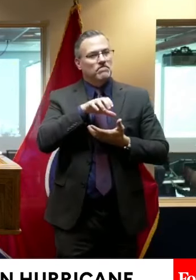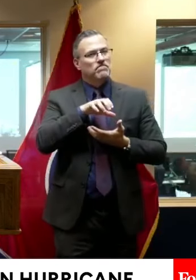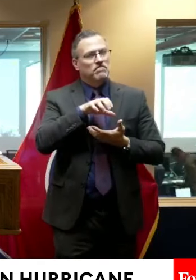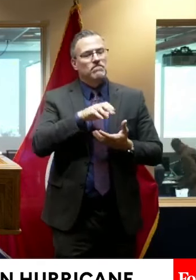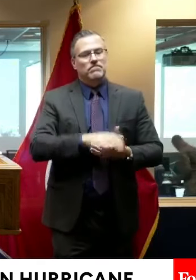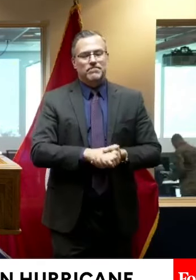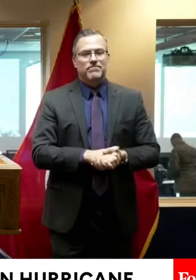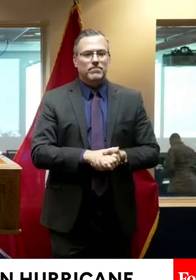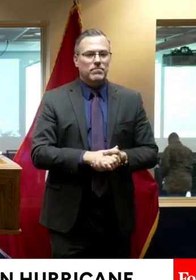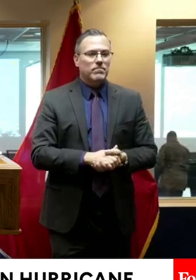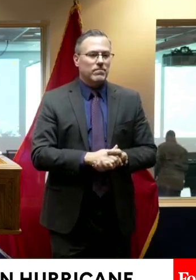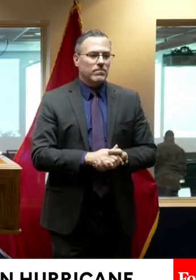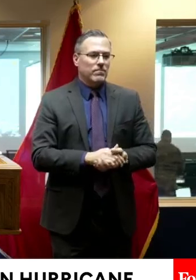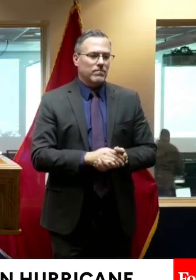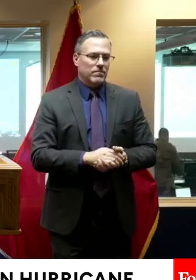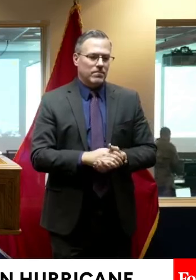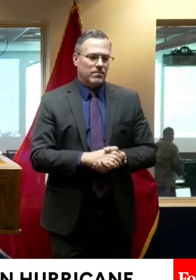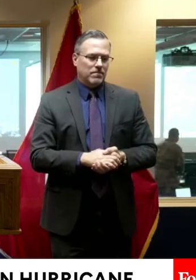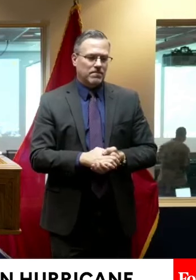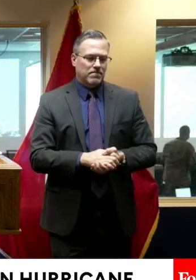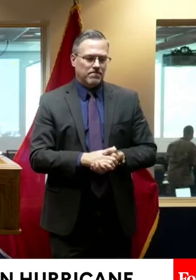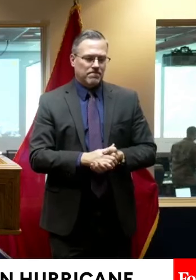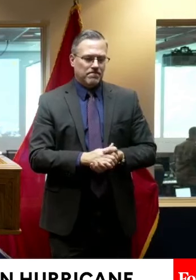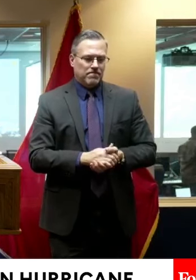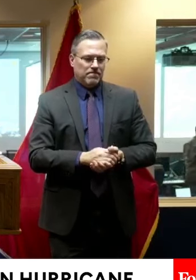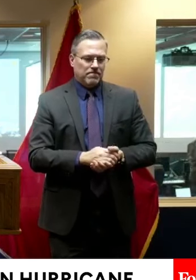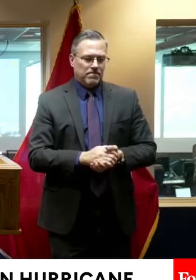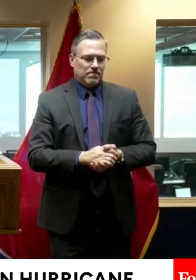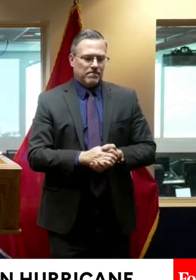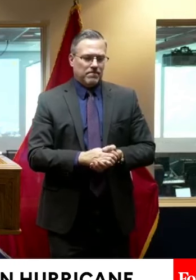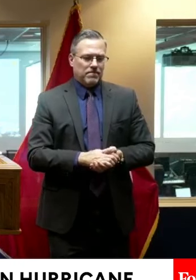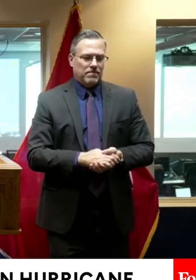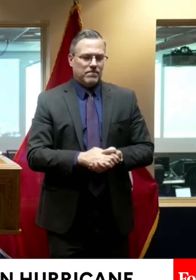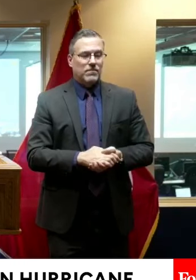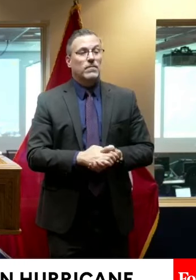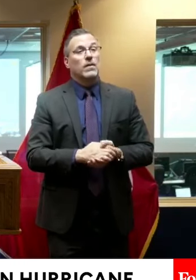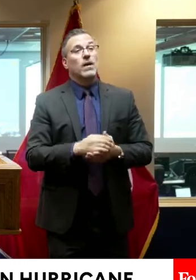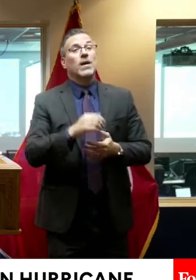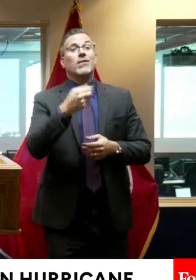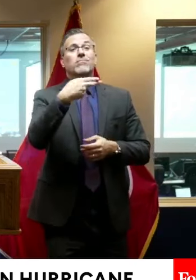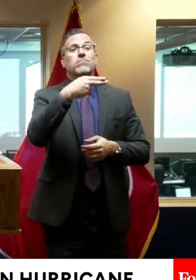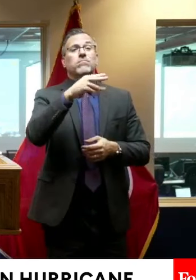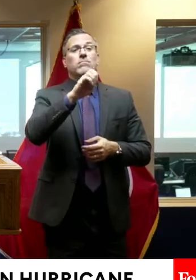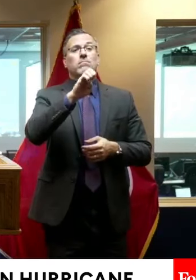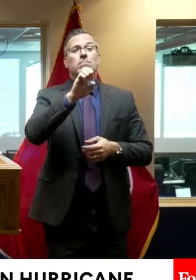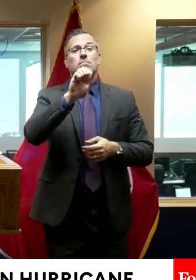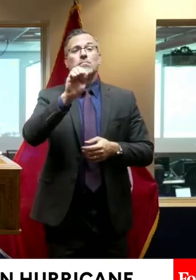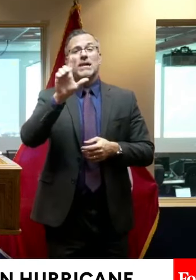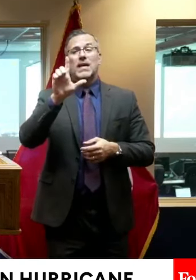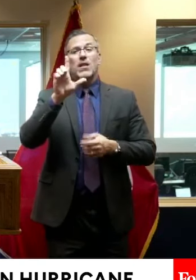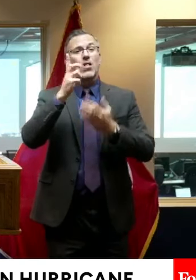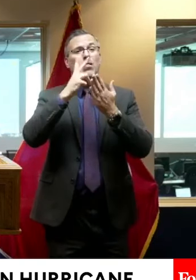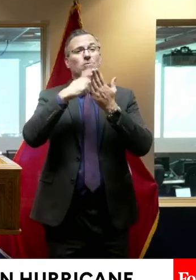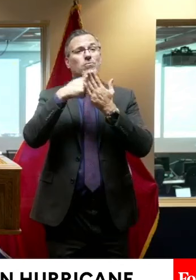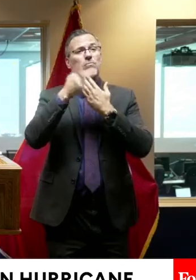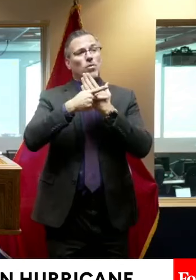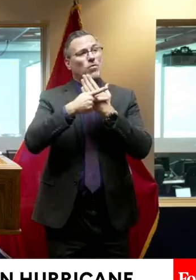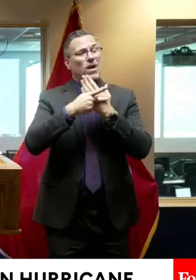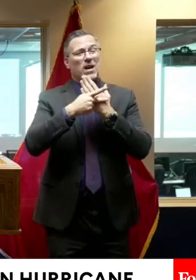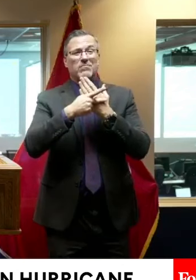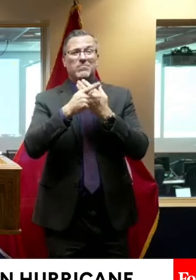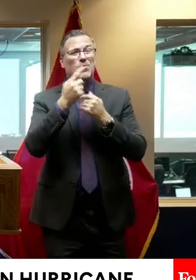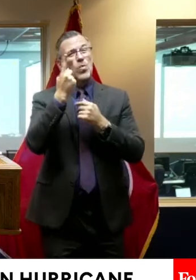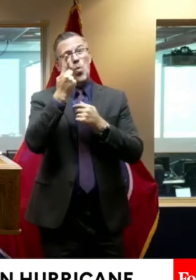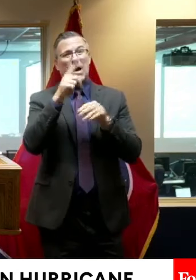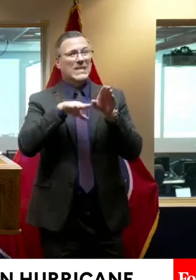is paid for through those federal funds. It's one step in what we believe is that path for hope and